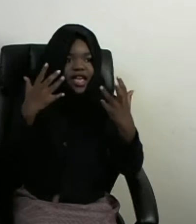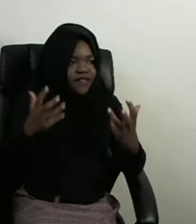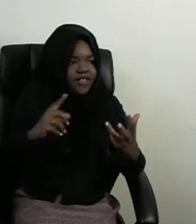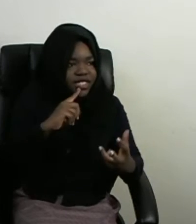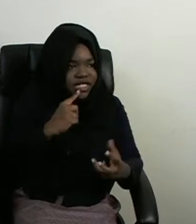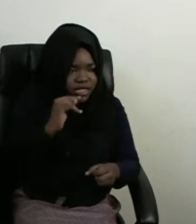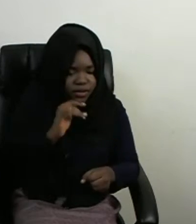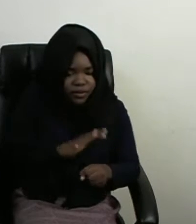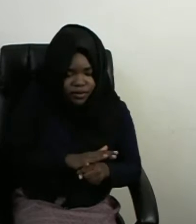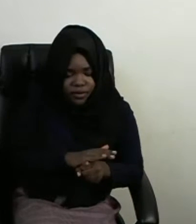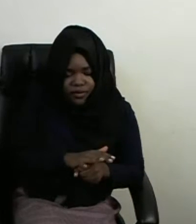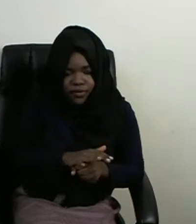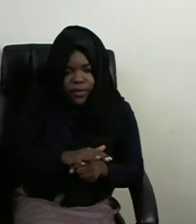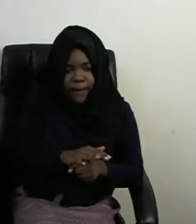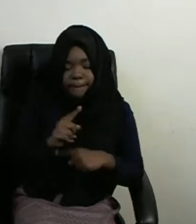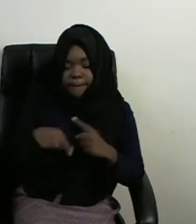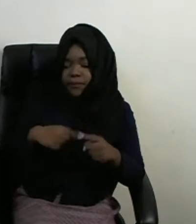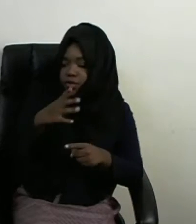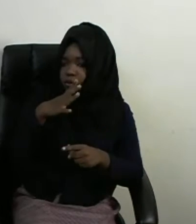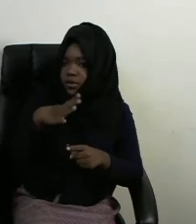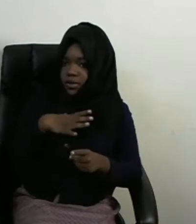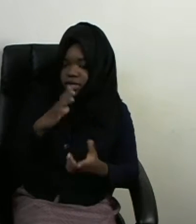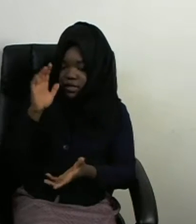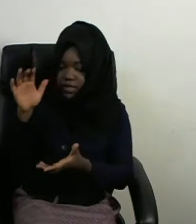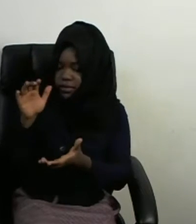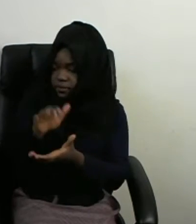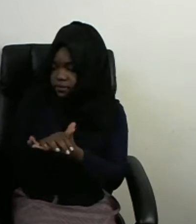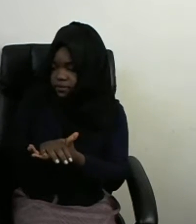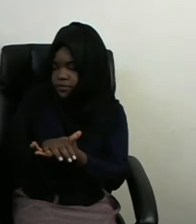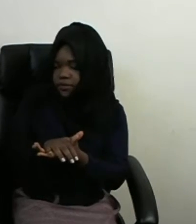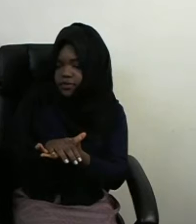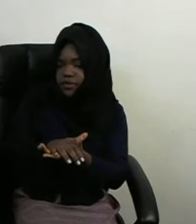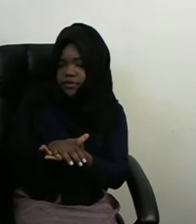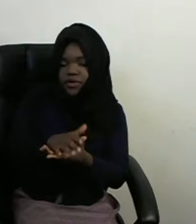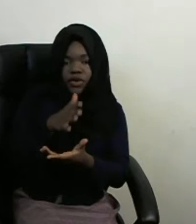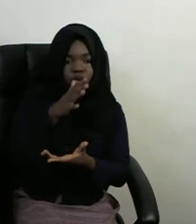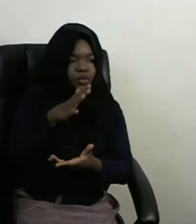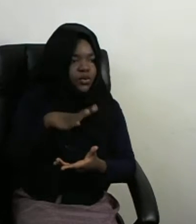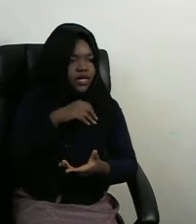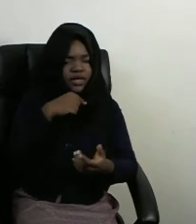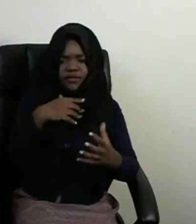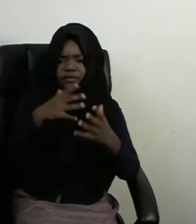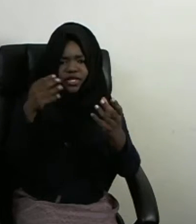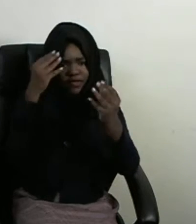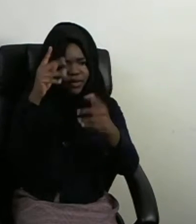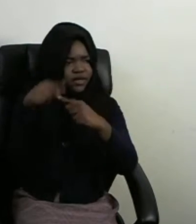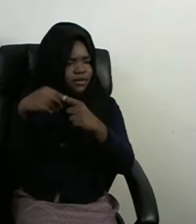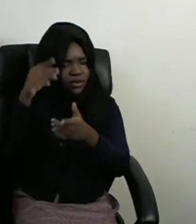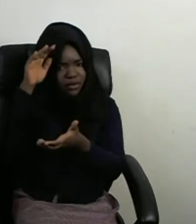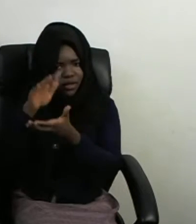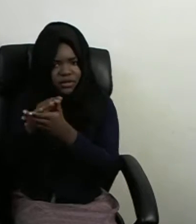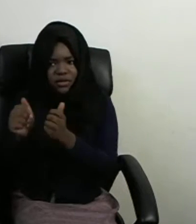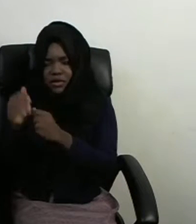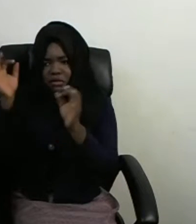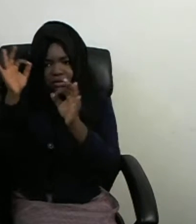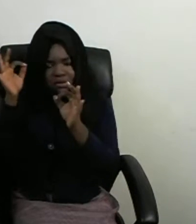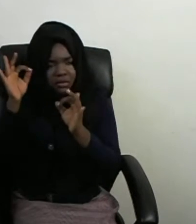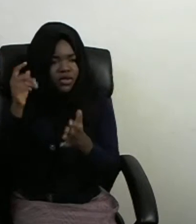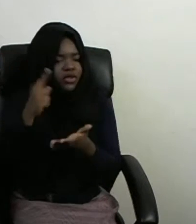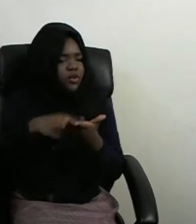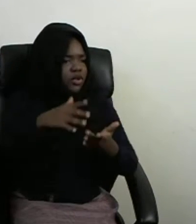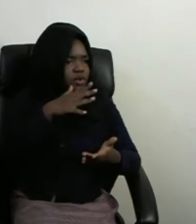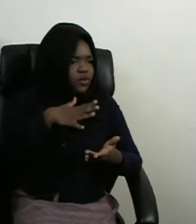So when a woman gets married, she doesn't have much information about her husband. So what